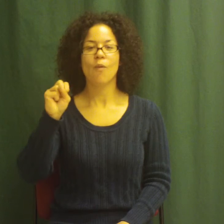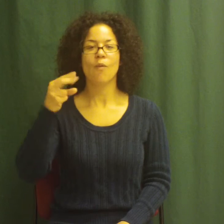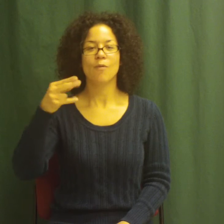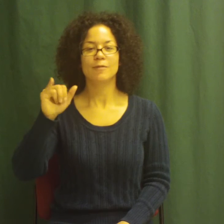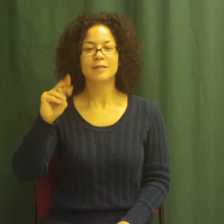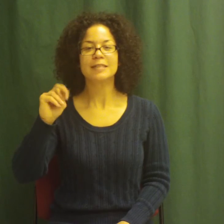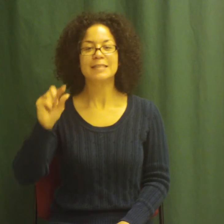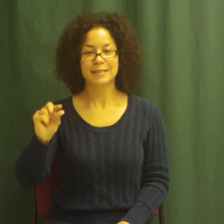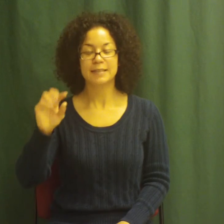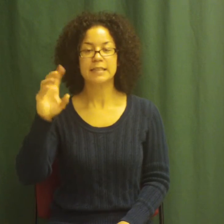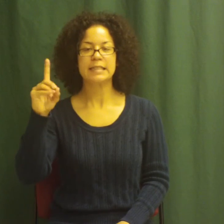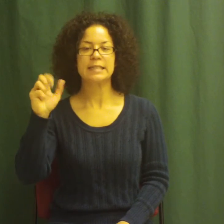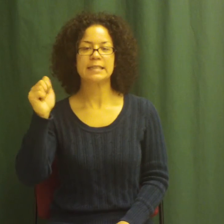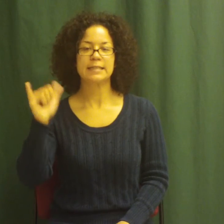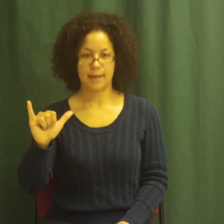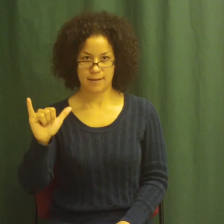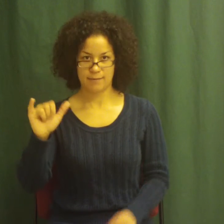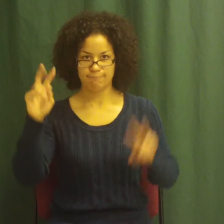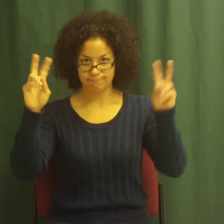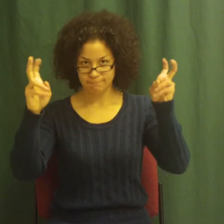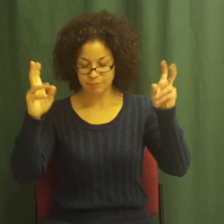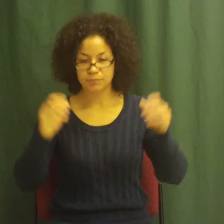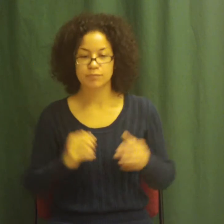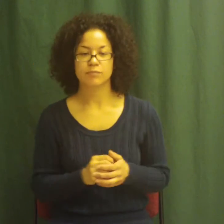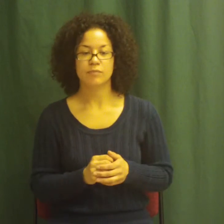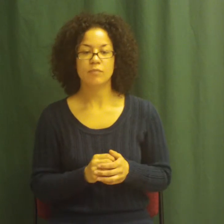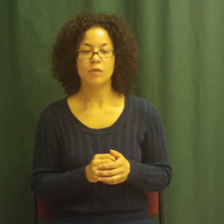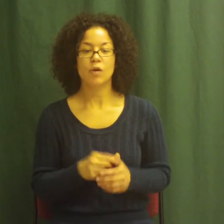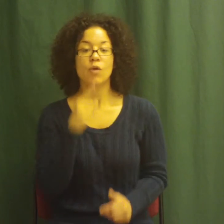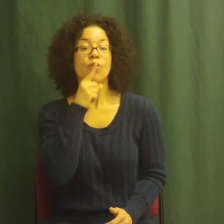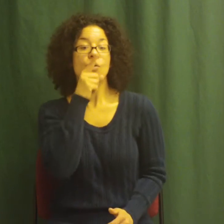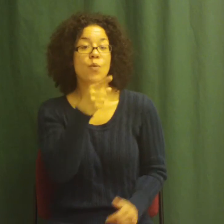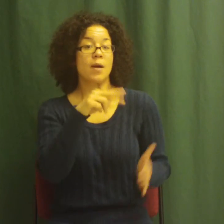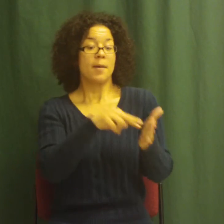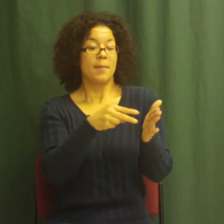though the original meaning is lost in modern speech in most